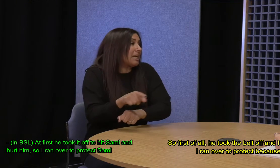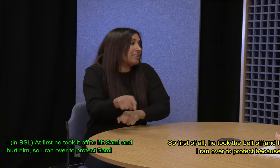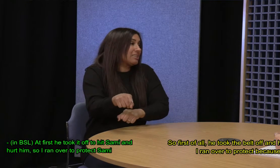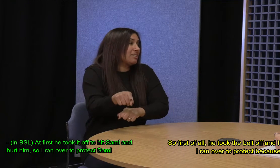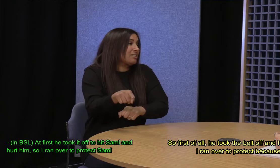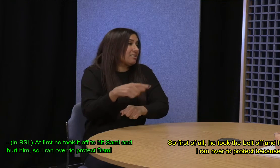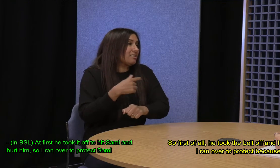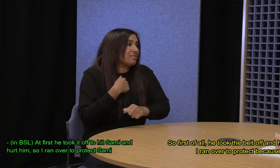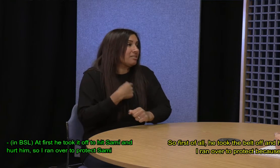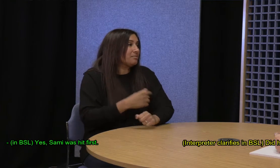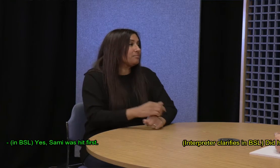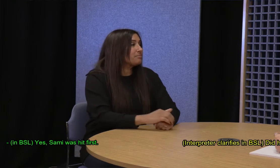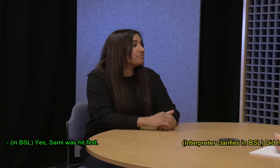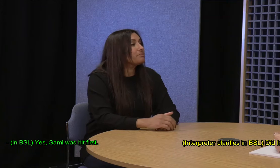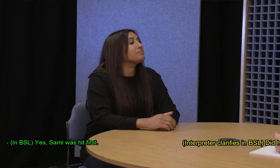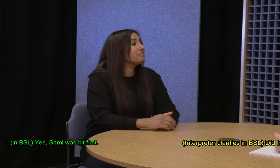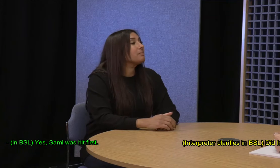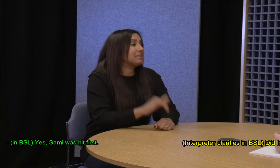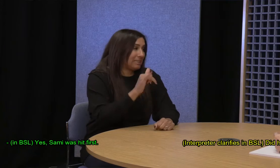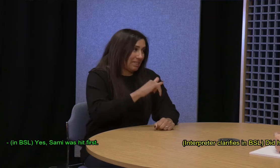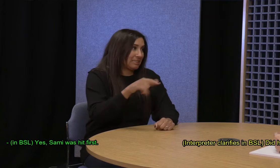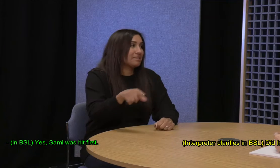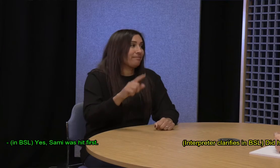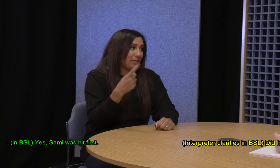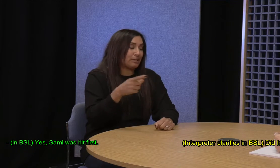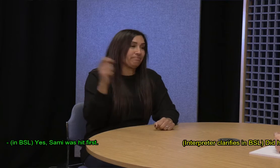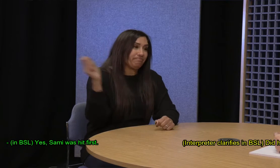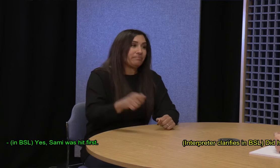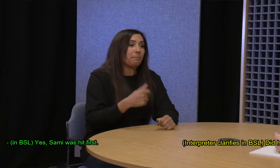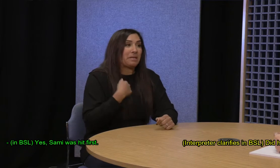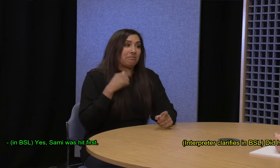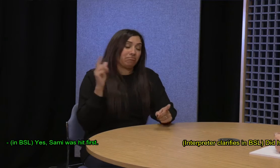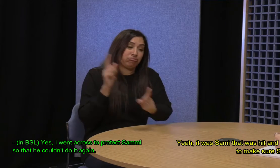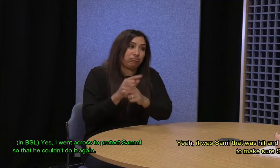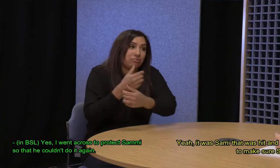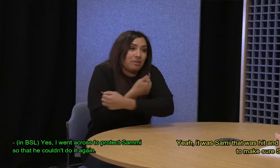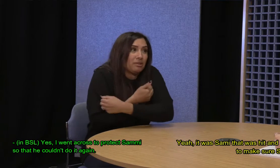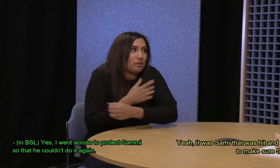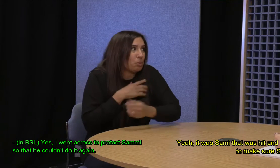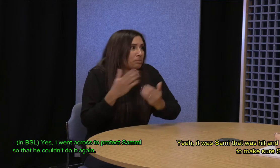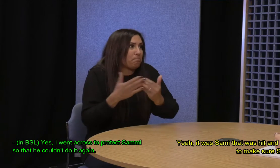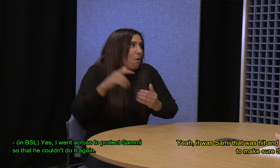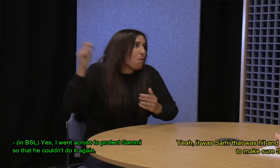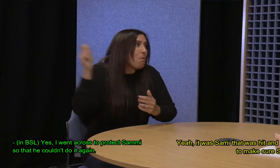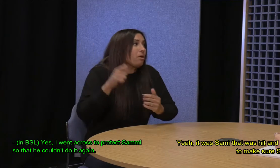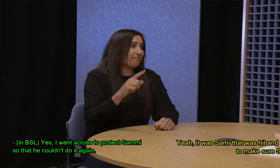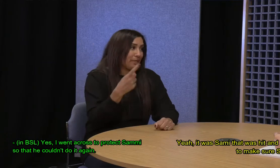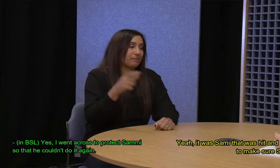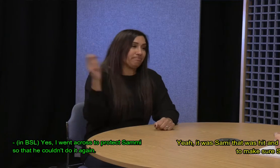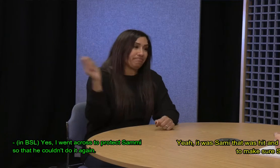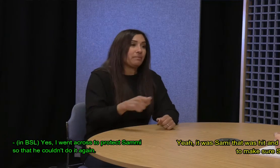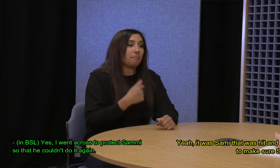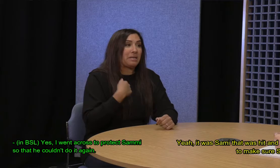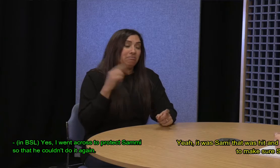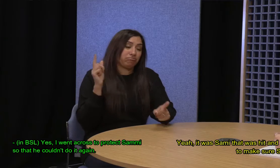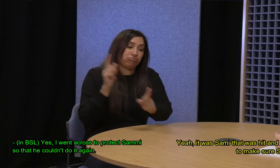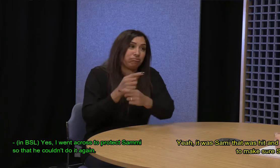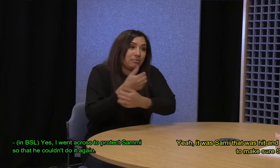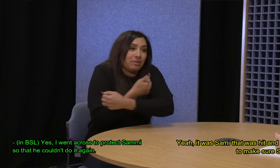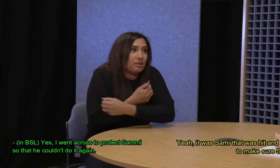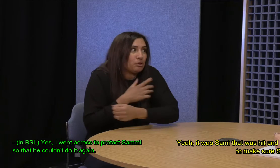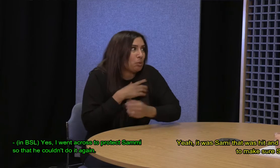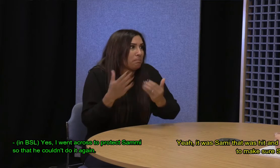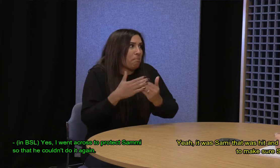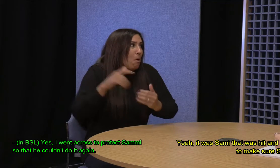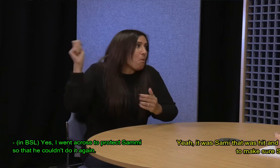And I went across to protect. Was it Sammy that was hit? Yeah, hit Sammy. And I went across to make sure Sammy was okay. Hit Sammy. And I